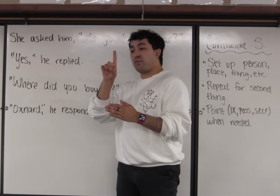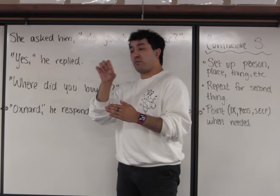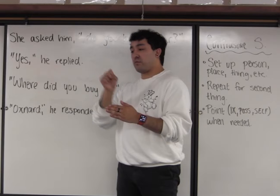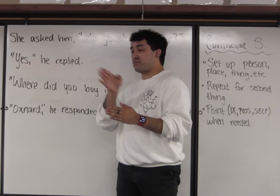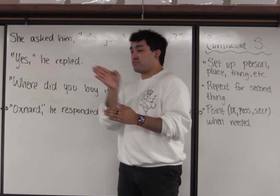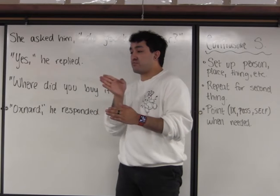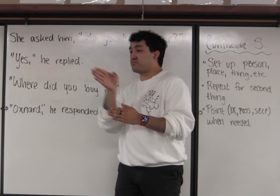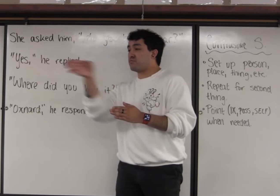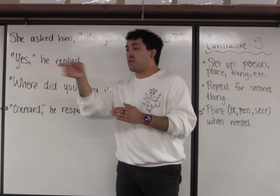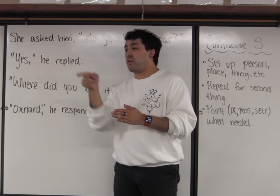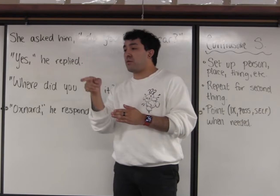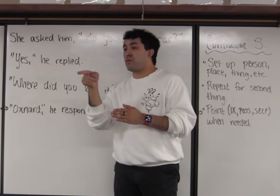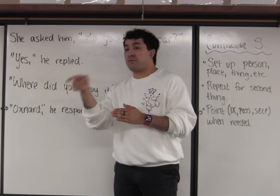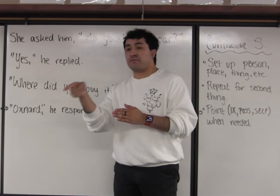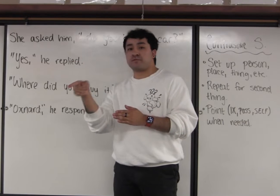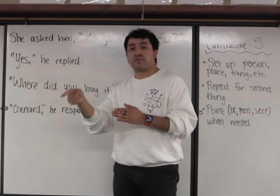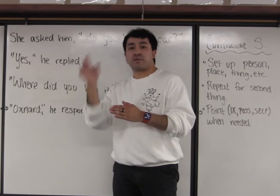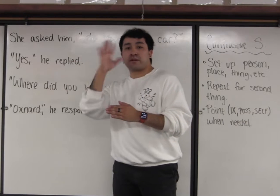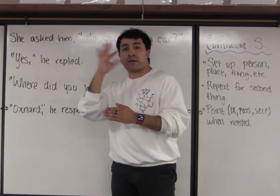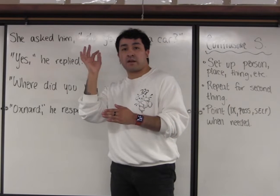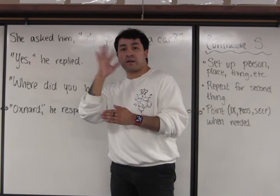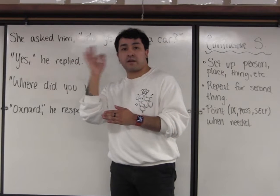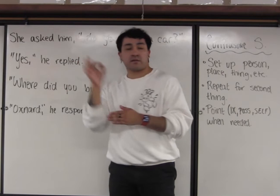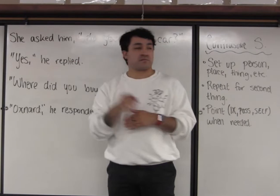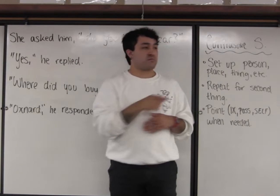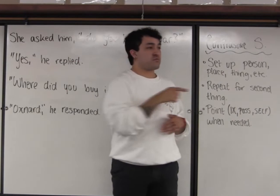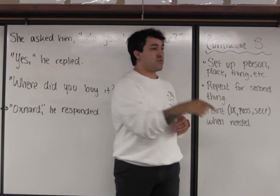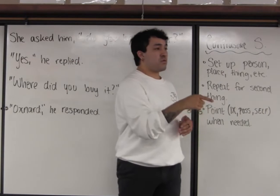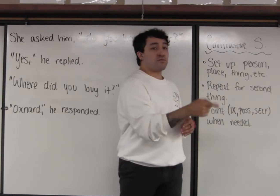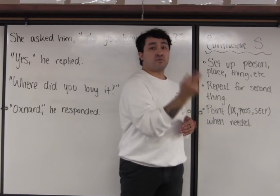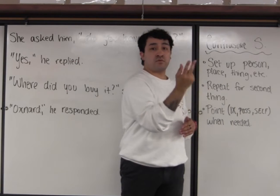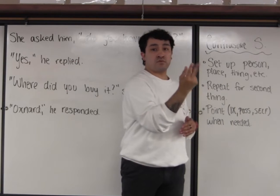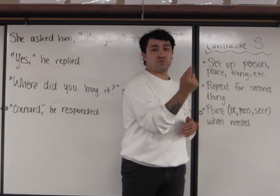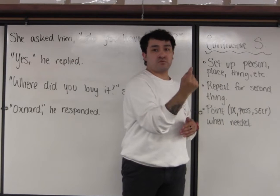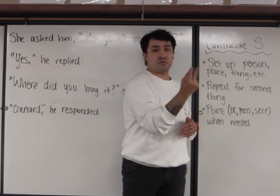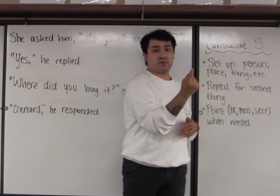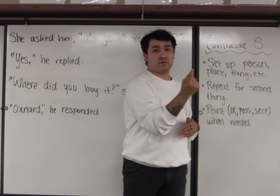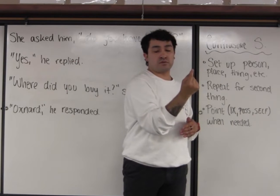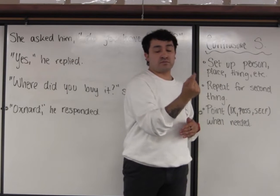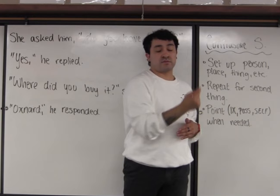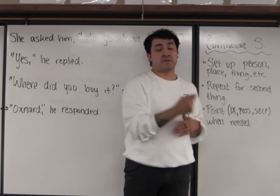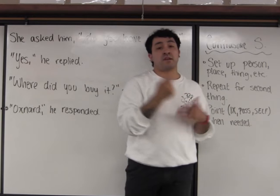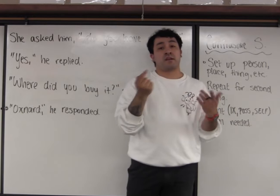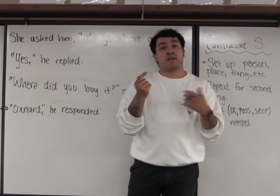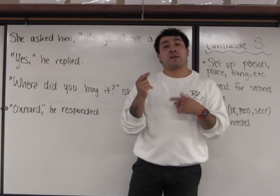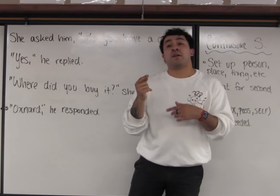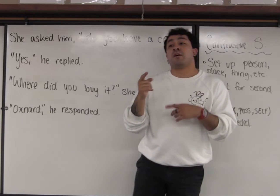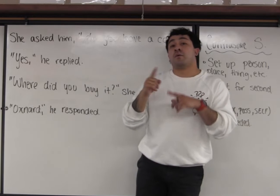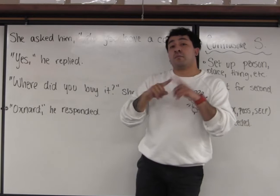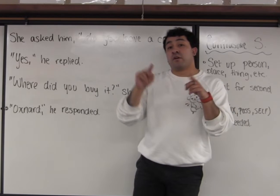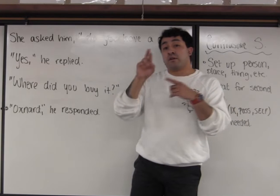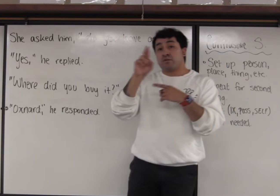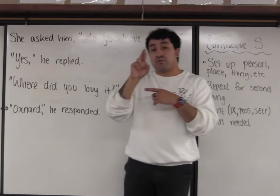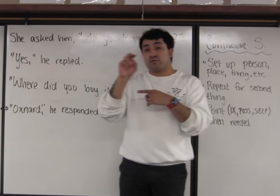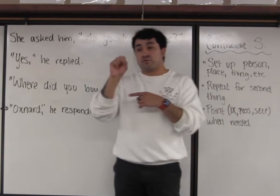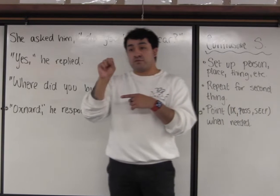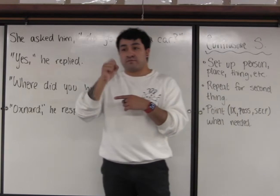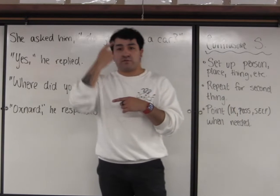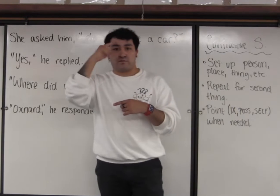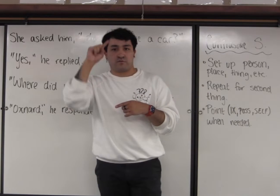later. But when we are comparing, we tend to role shift outwards. So we're